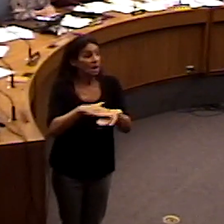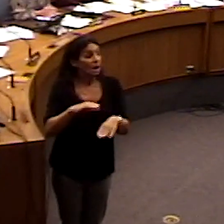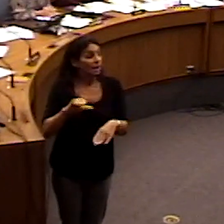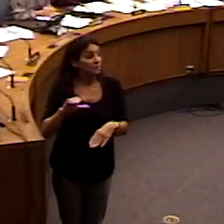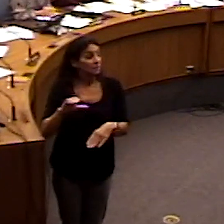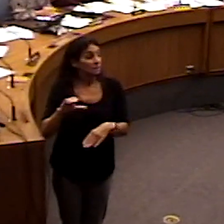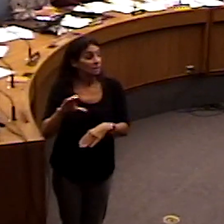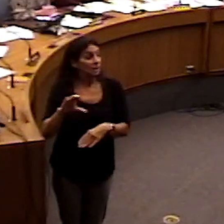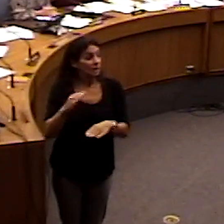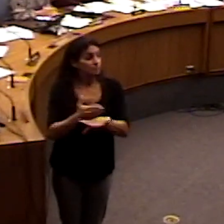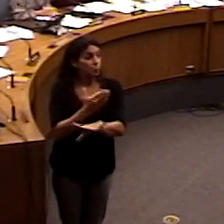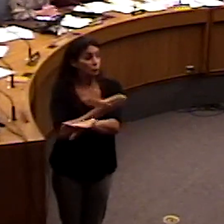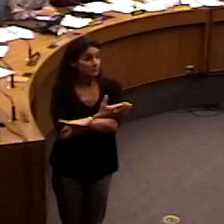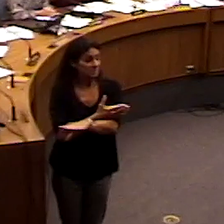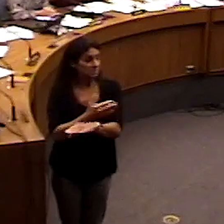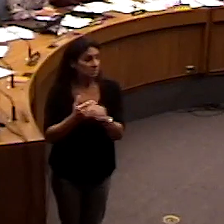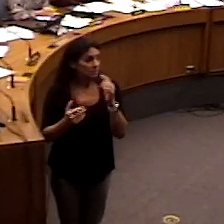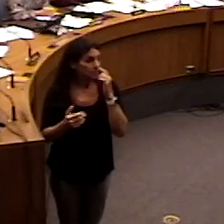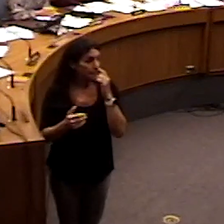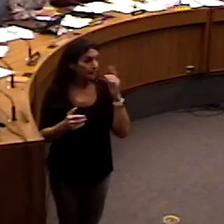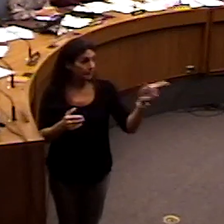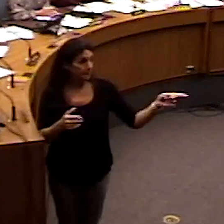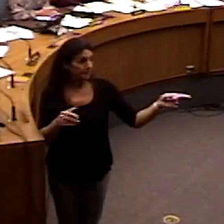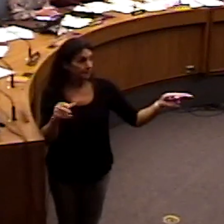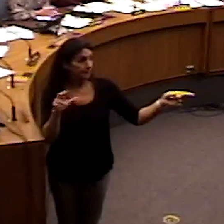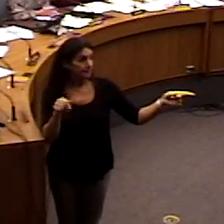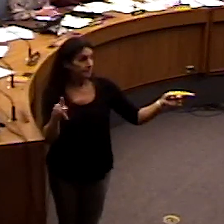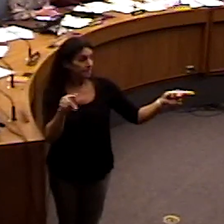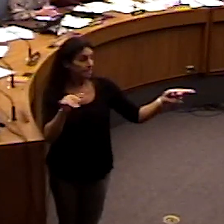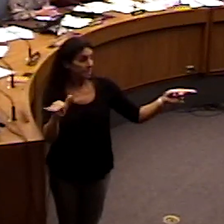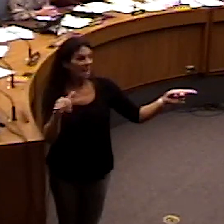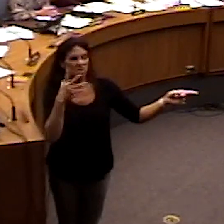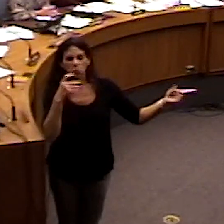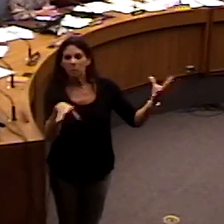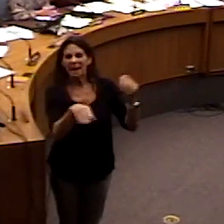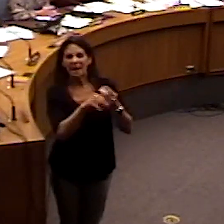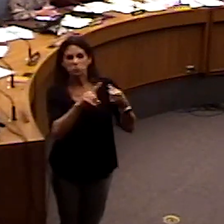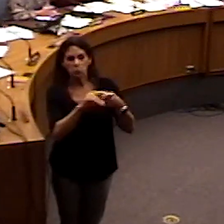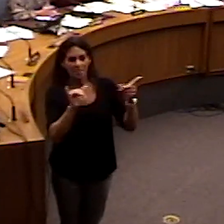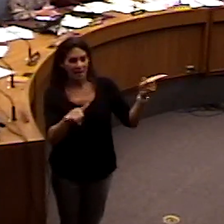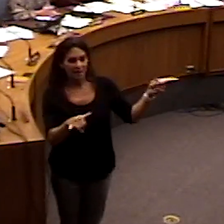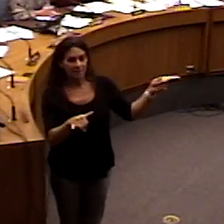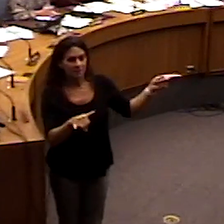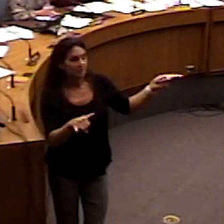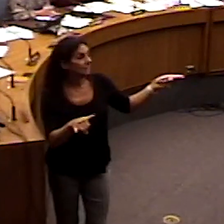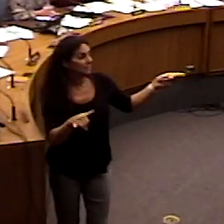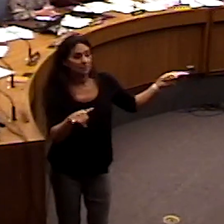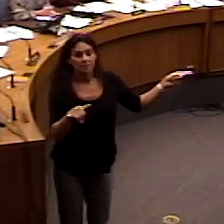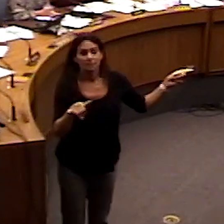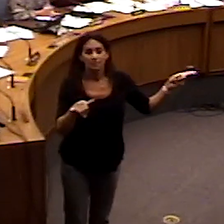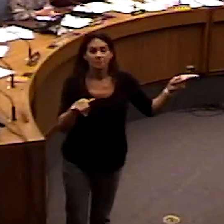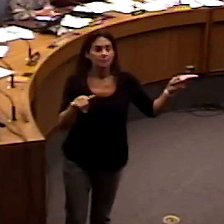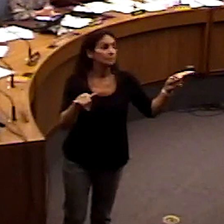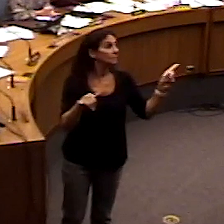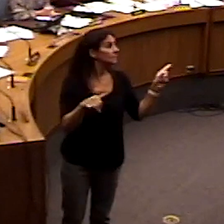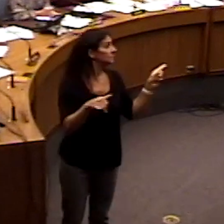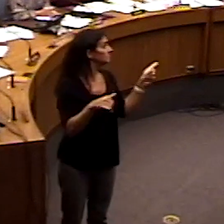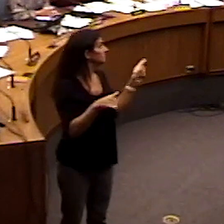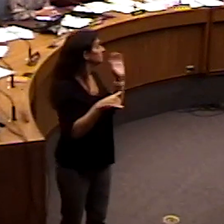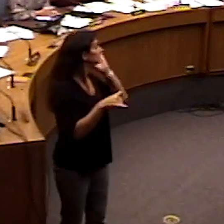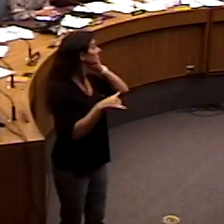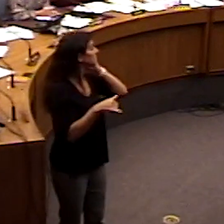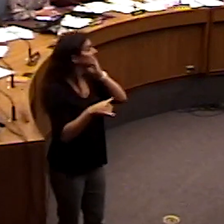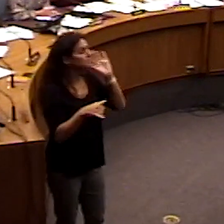Can we just get your name and address for the record? Just one thing. I know it's going on deaf ears, but I think Fred Spano, our chief's here. In